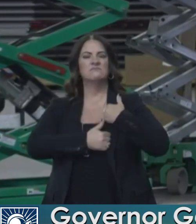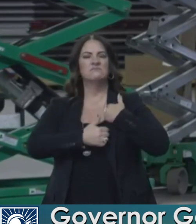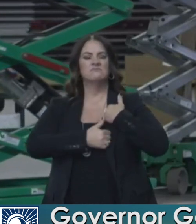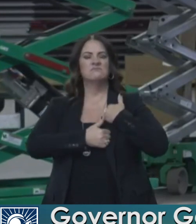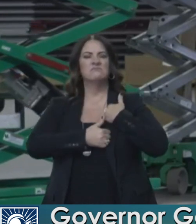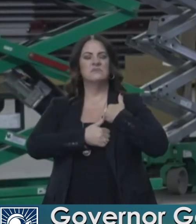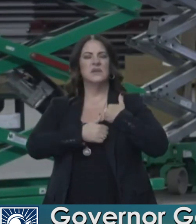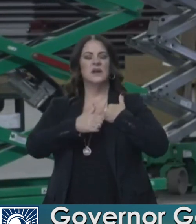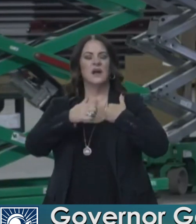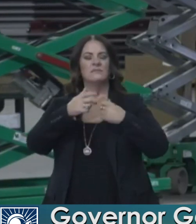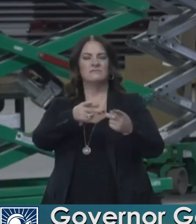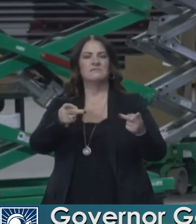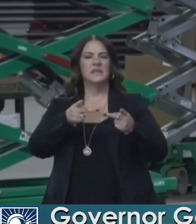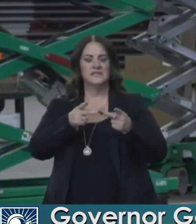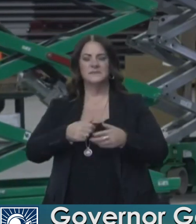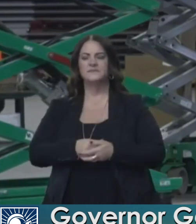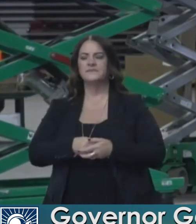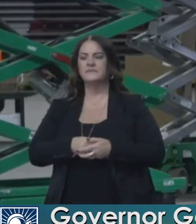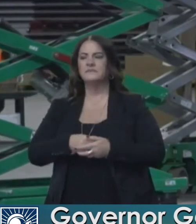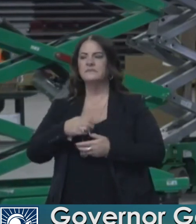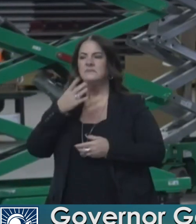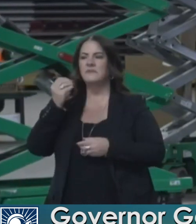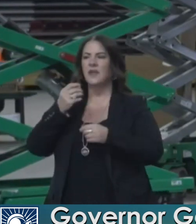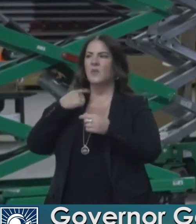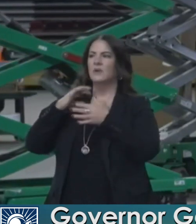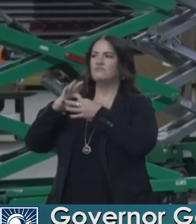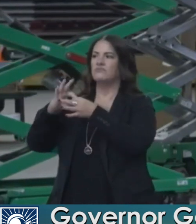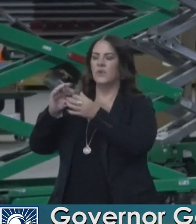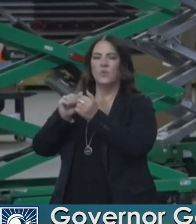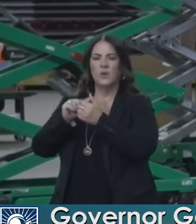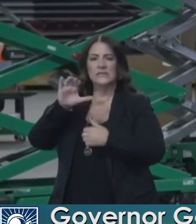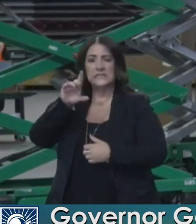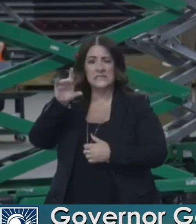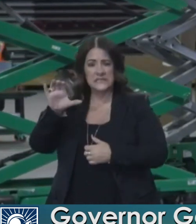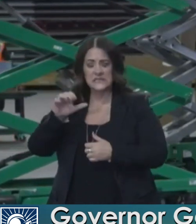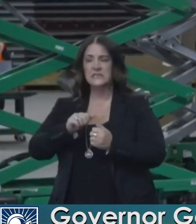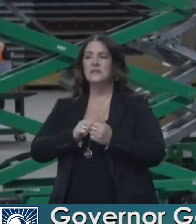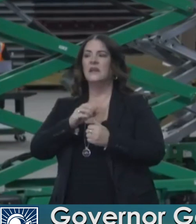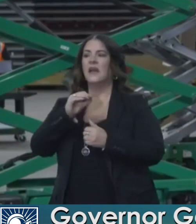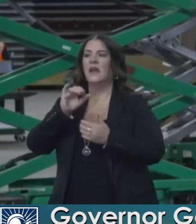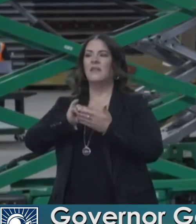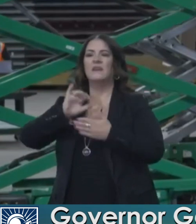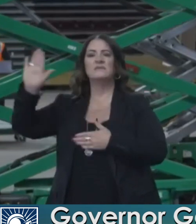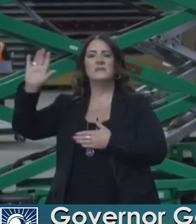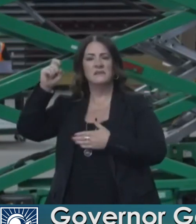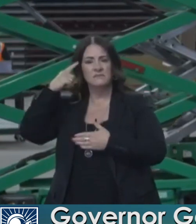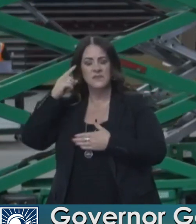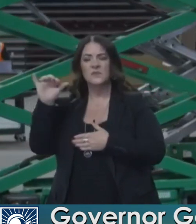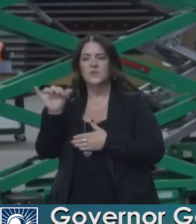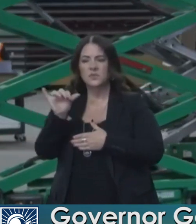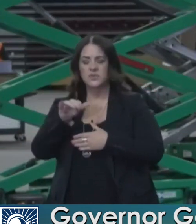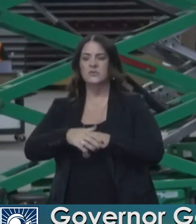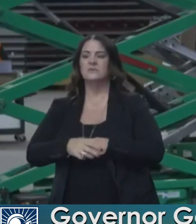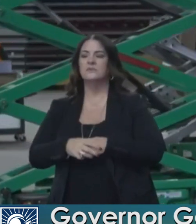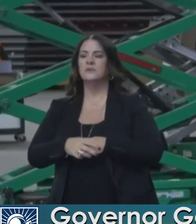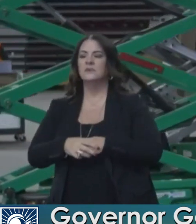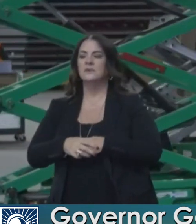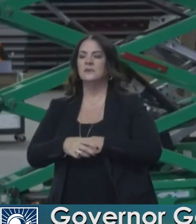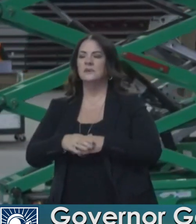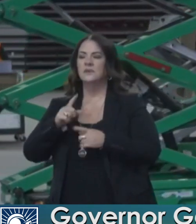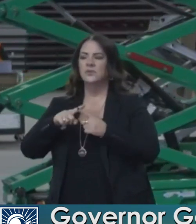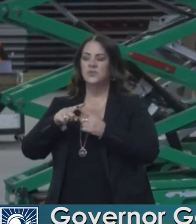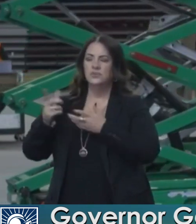government, the CDC, and their respective agencies. Of course, that generated a lot of attention